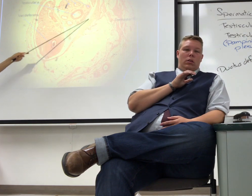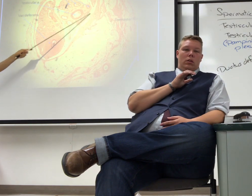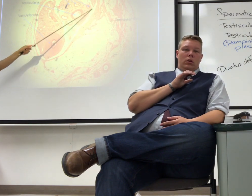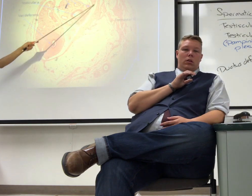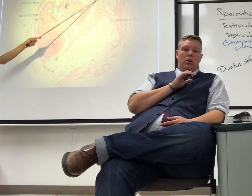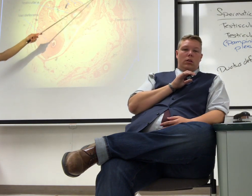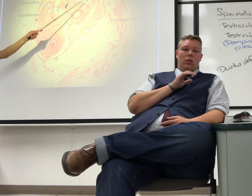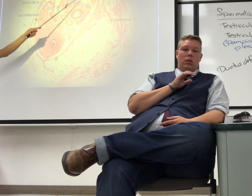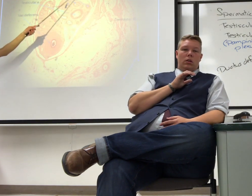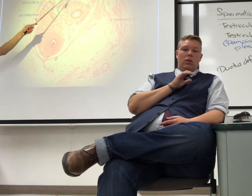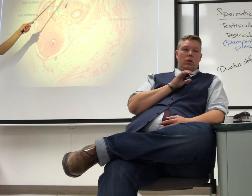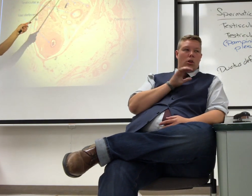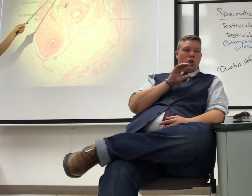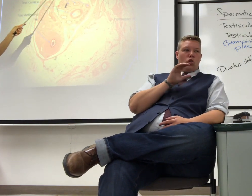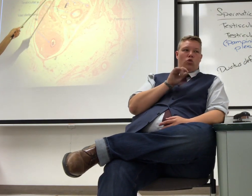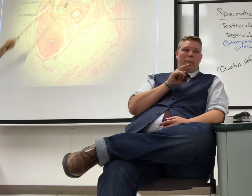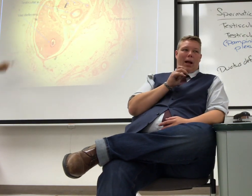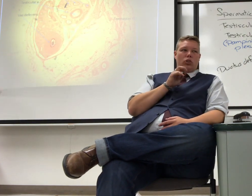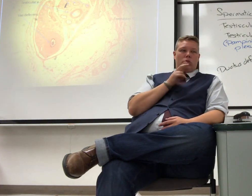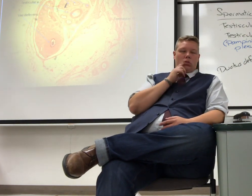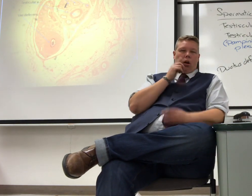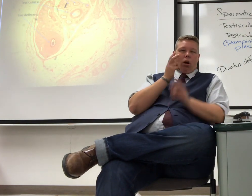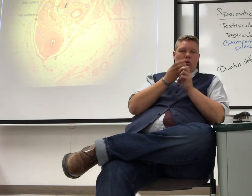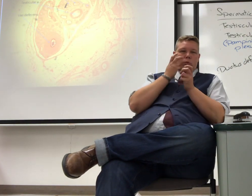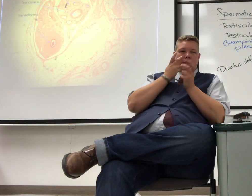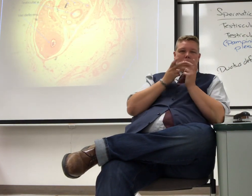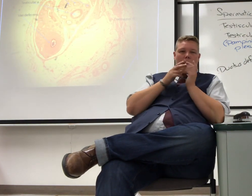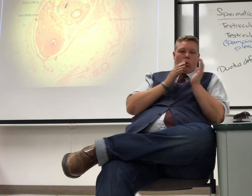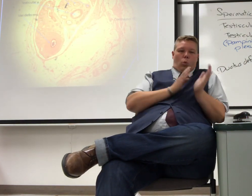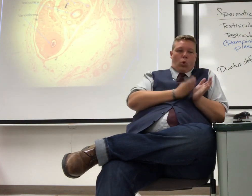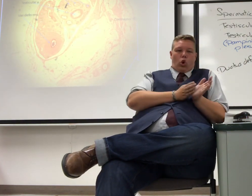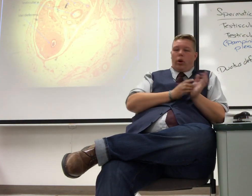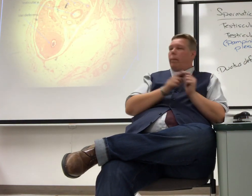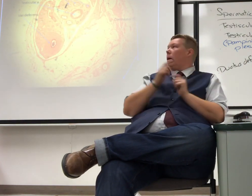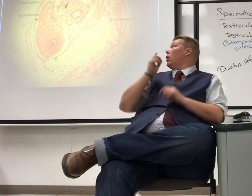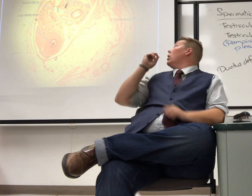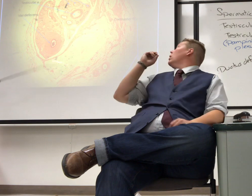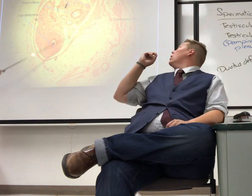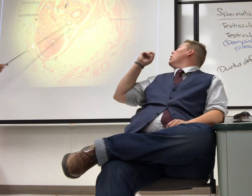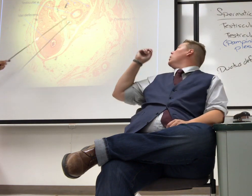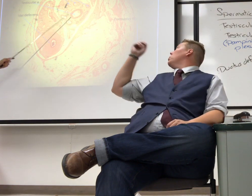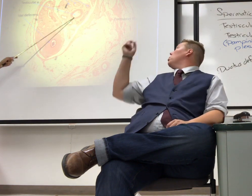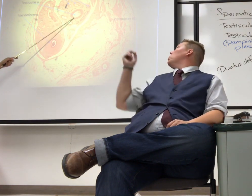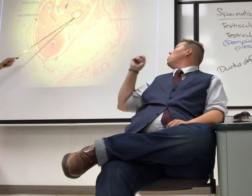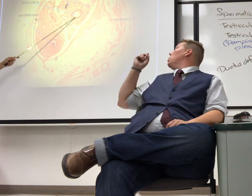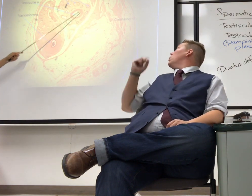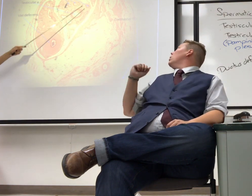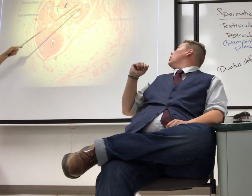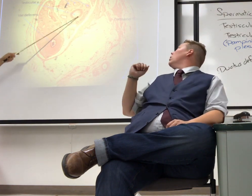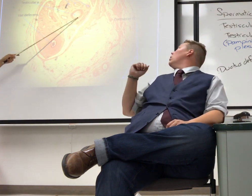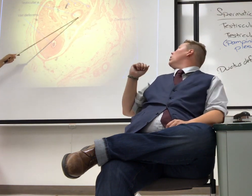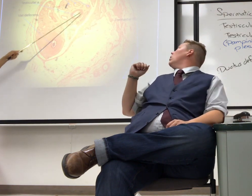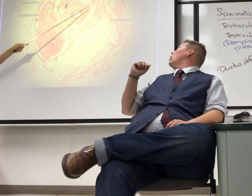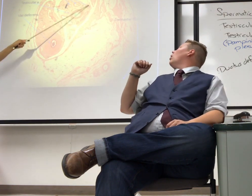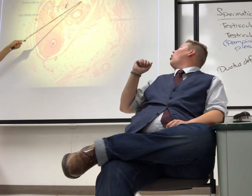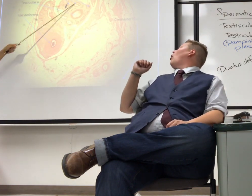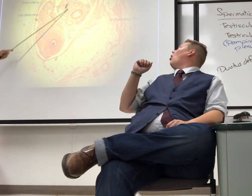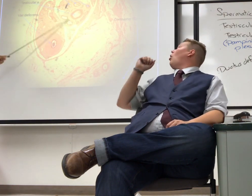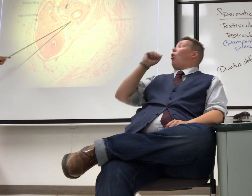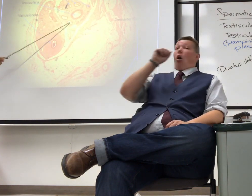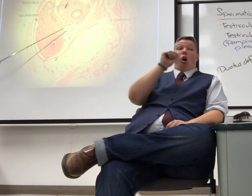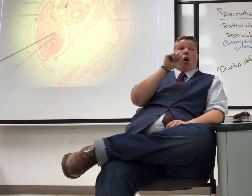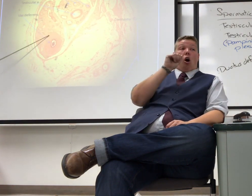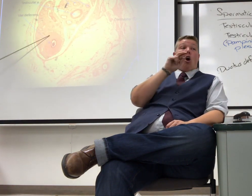identify the internal spermatic fascia. That can also be seen. Okay, again, arteries, one artery,